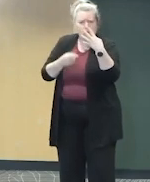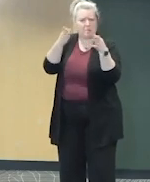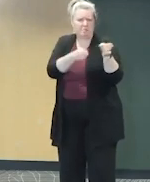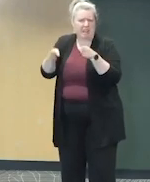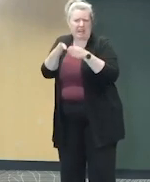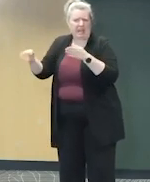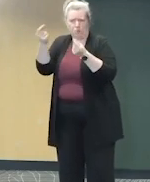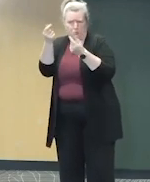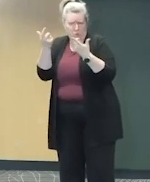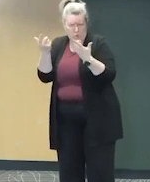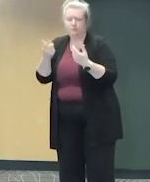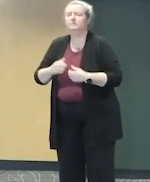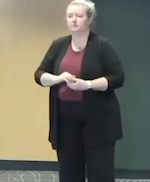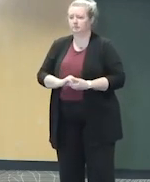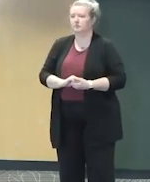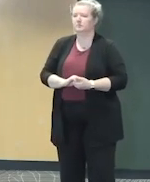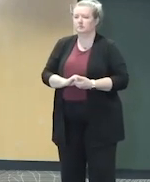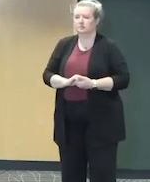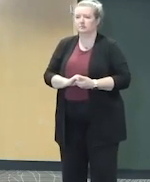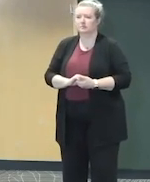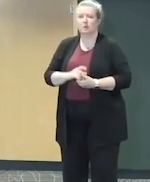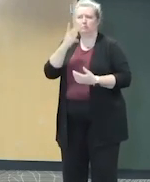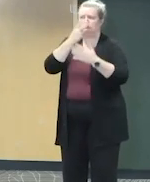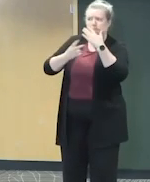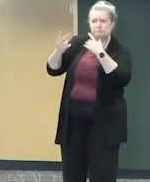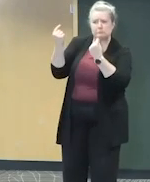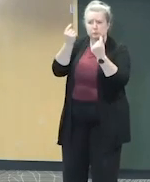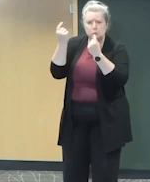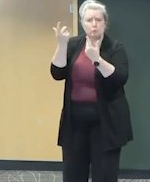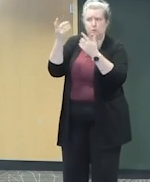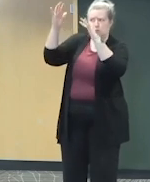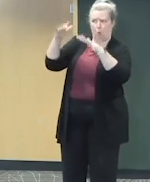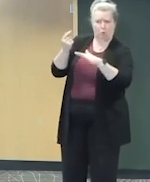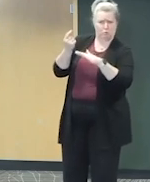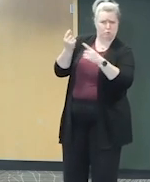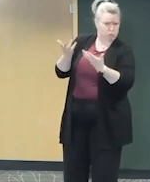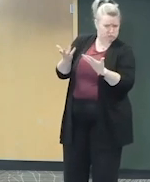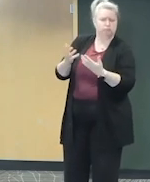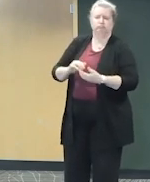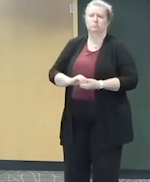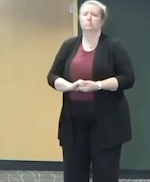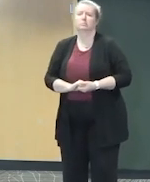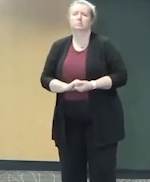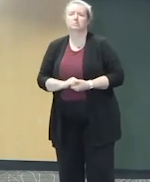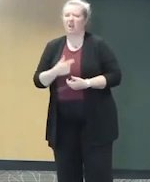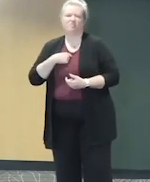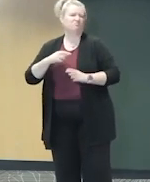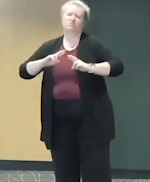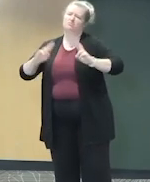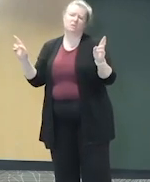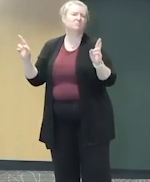anticipation of this storm, but know, please, that we are all ready for whatever comes our way and taking